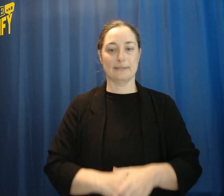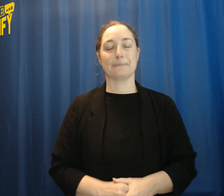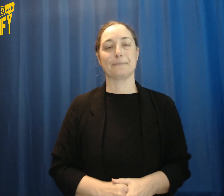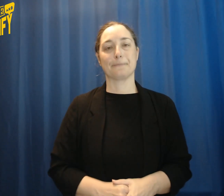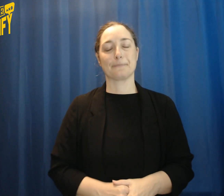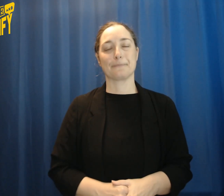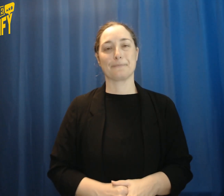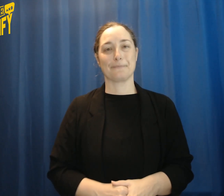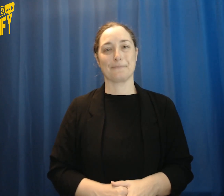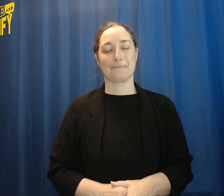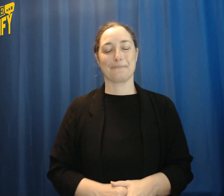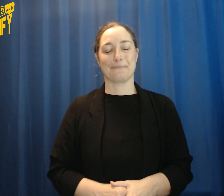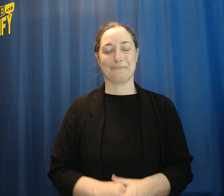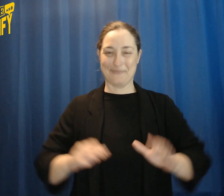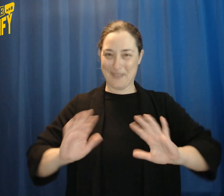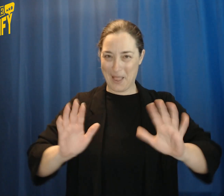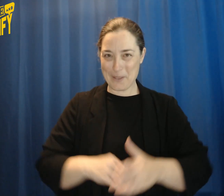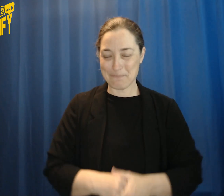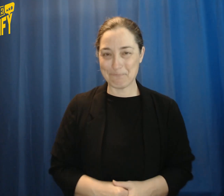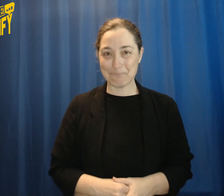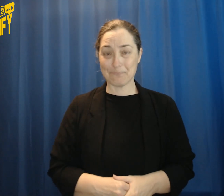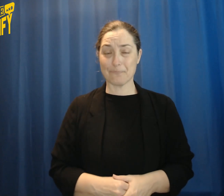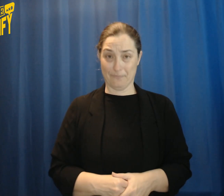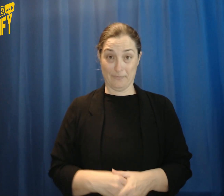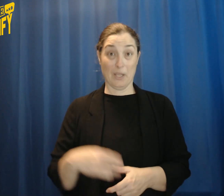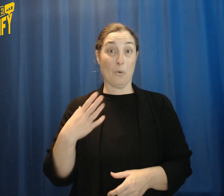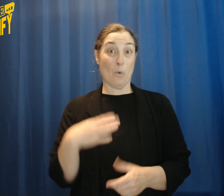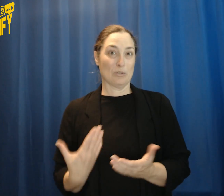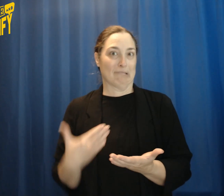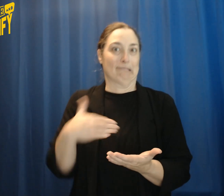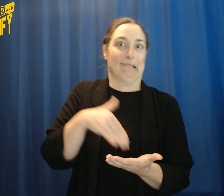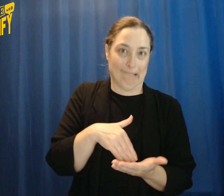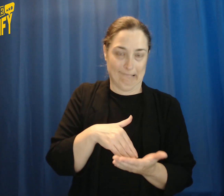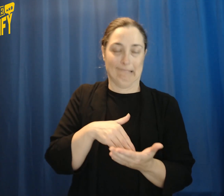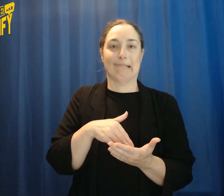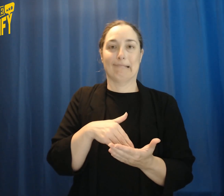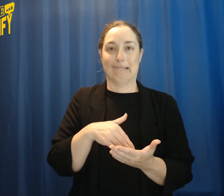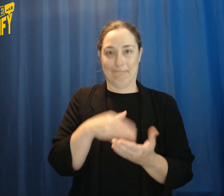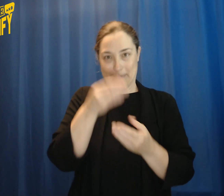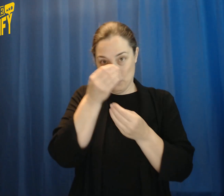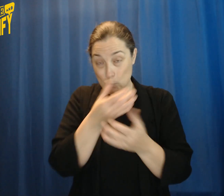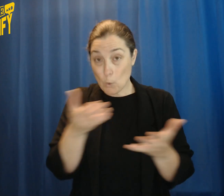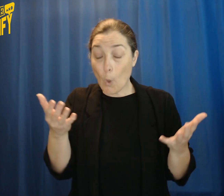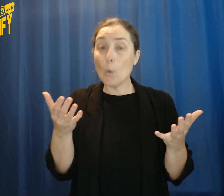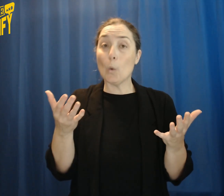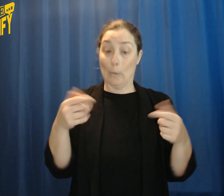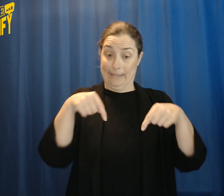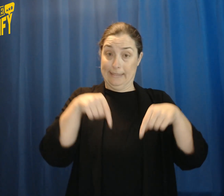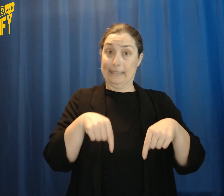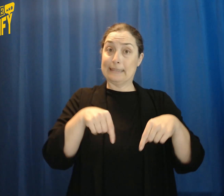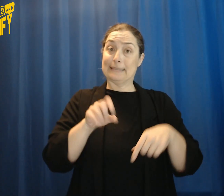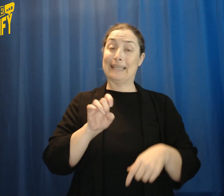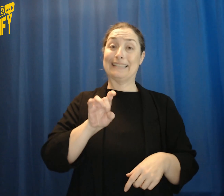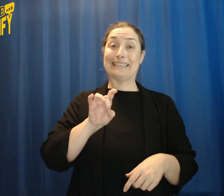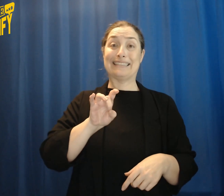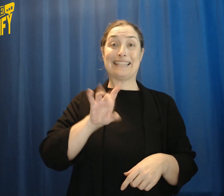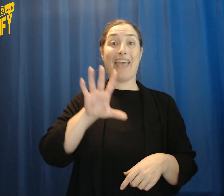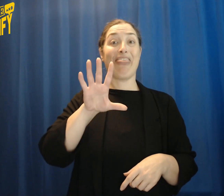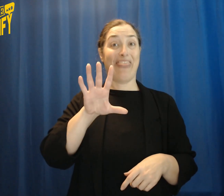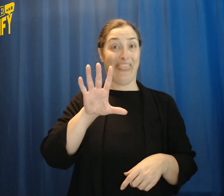Hi everyone, I just wanted to jump in at the end of this episode and let you know that this is the 10th guest interview, which means that